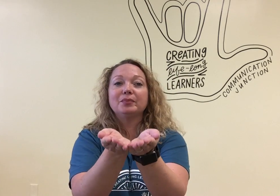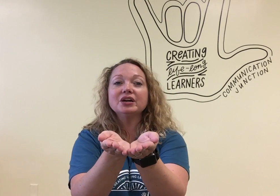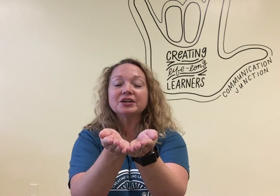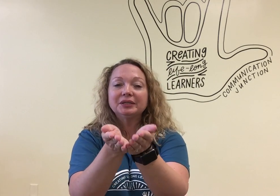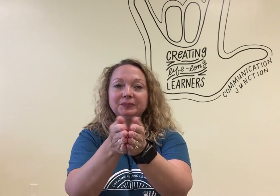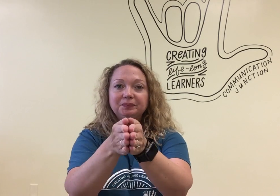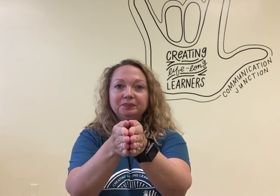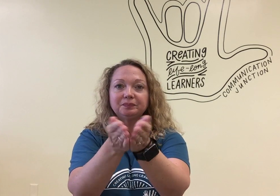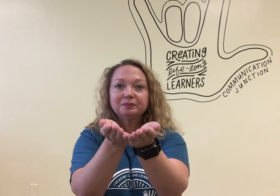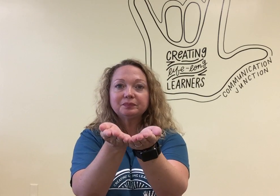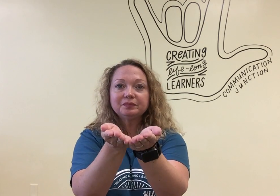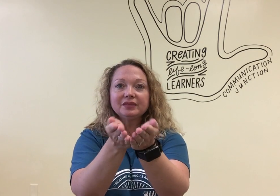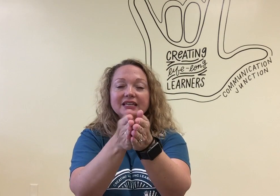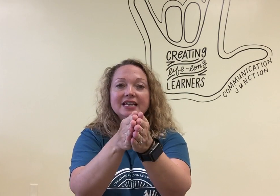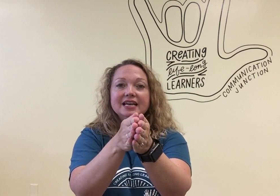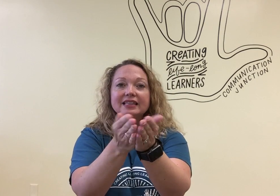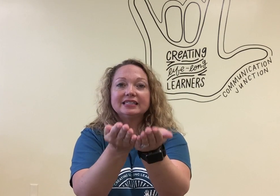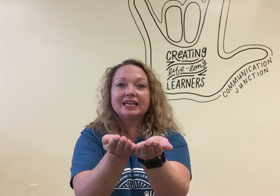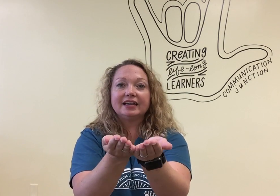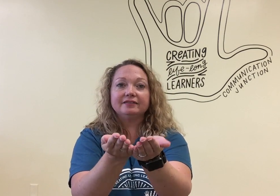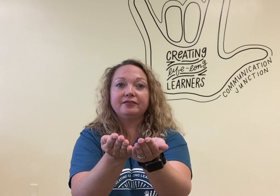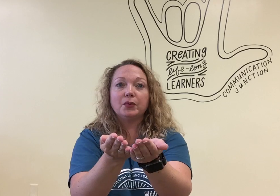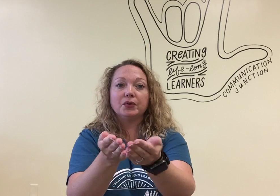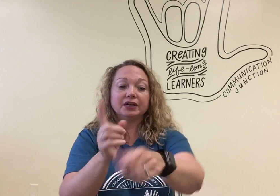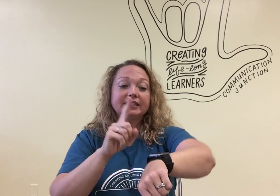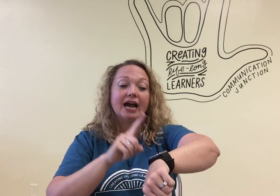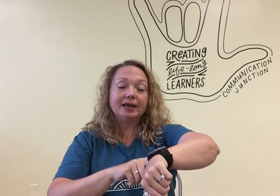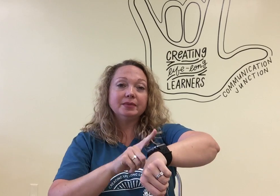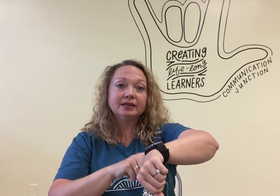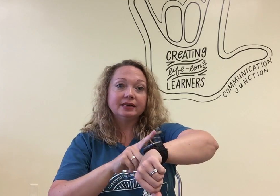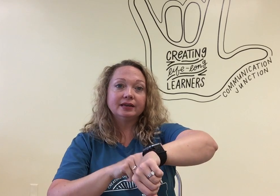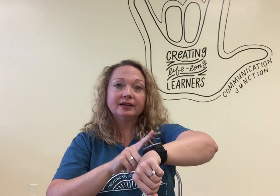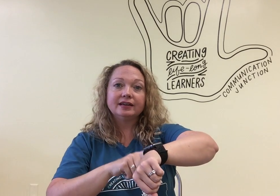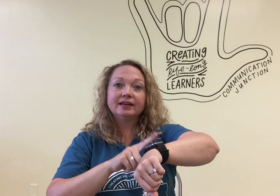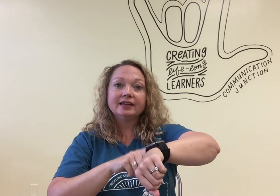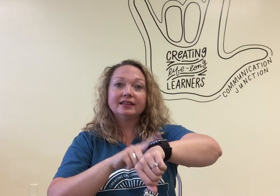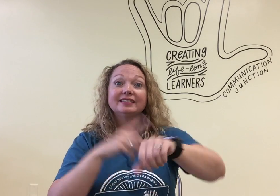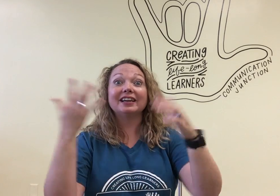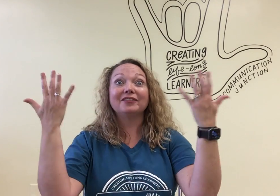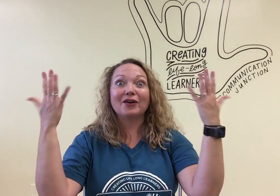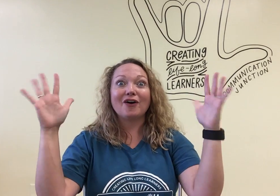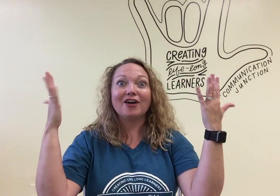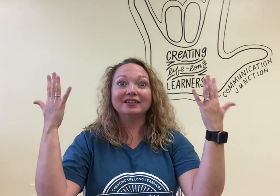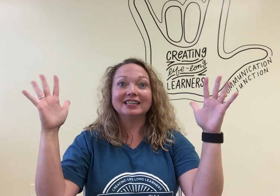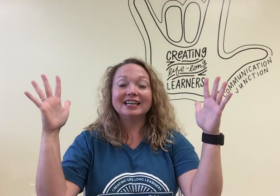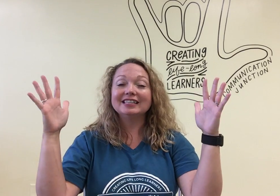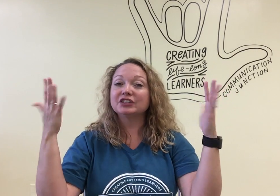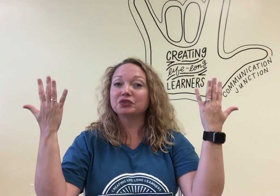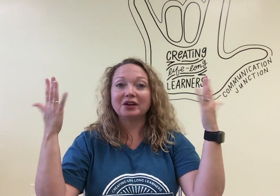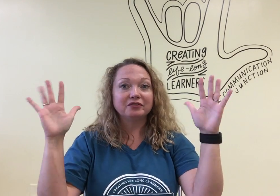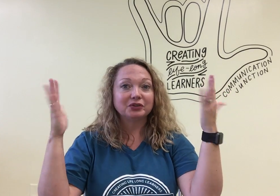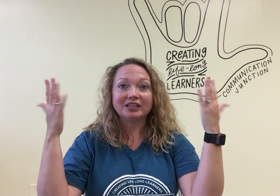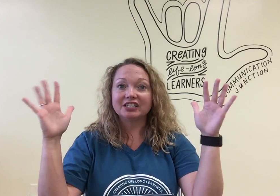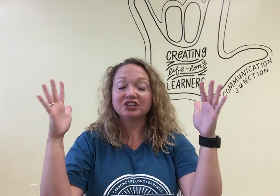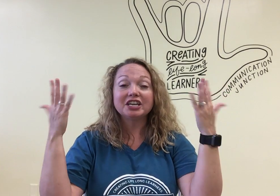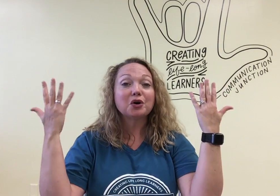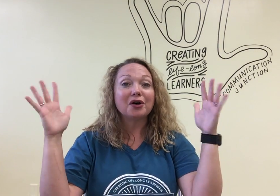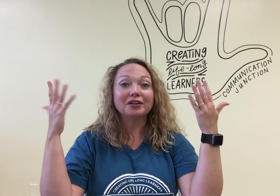book, the sign for time, the sign for all done. This is great for transitioning, all